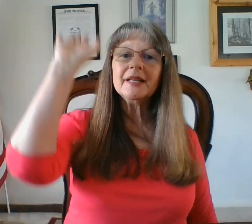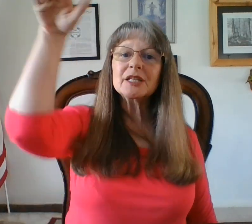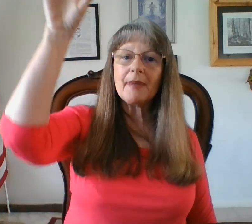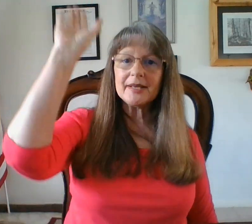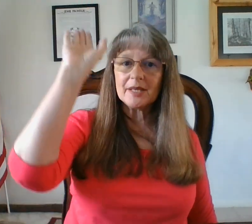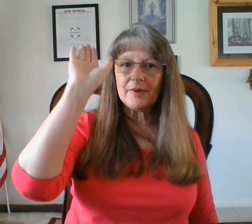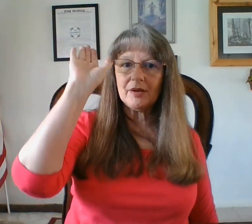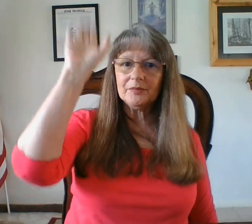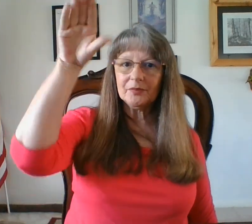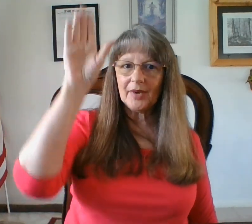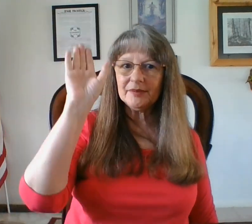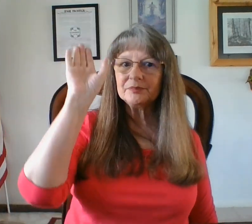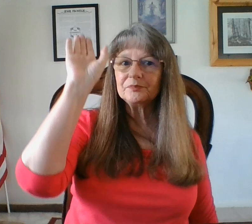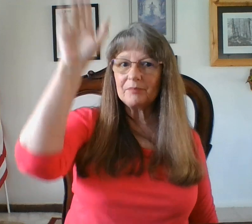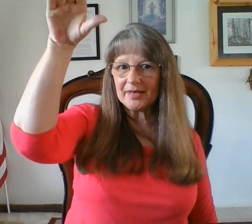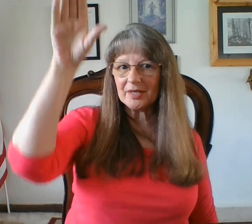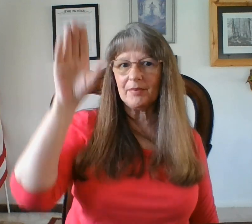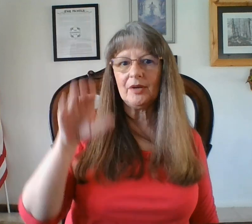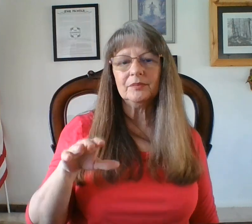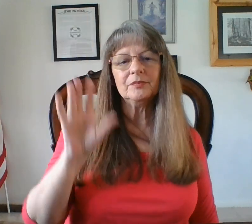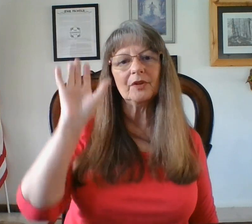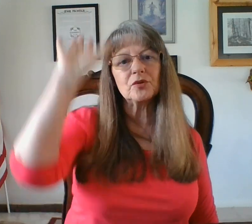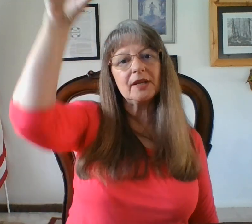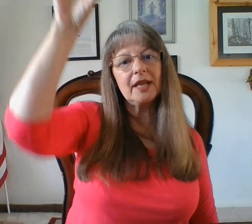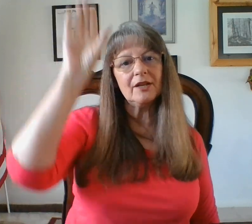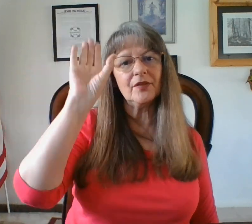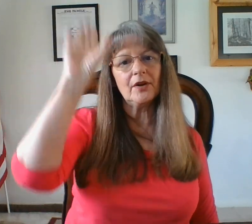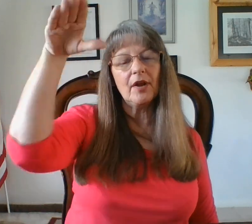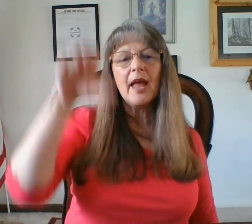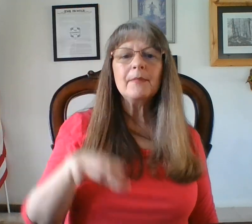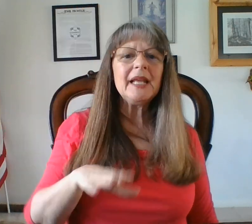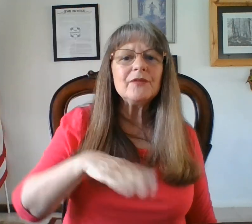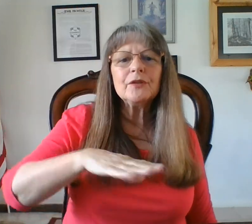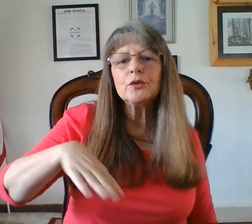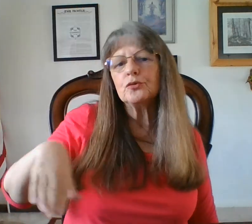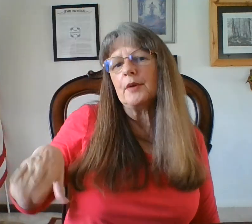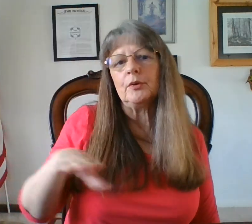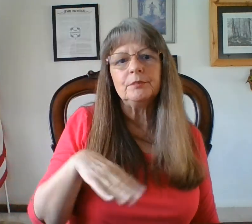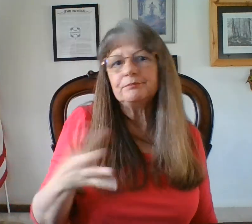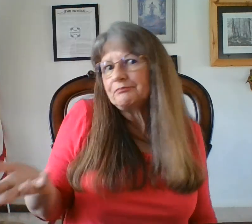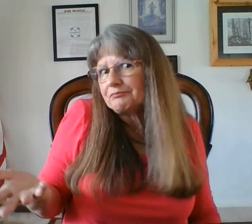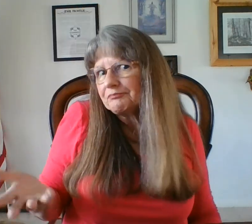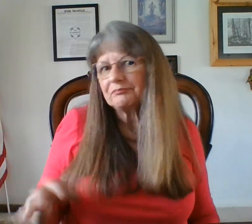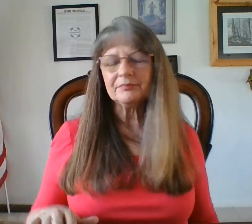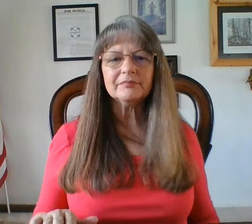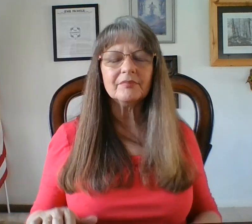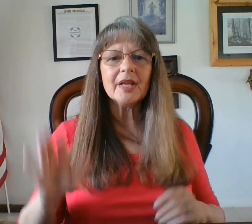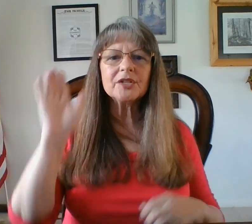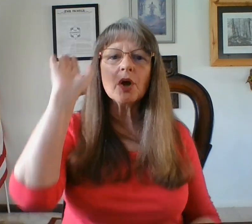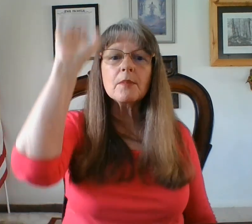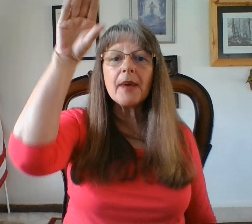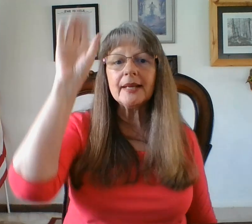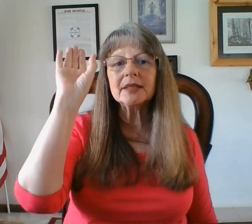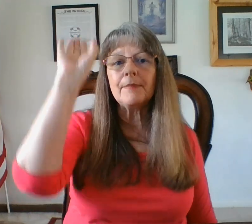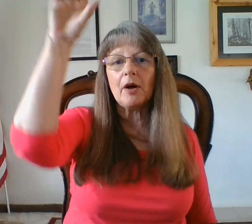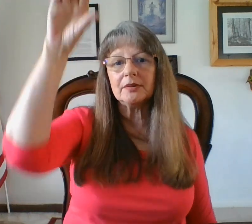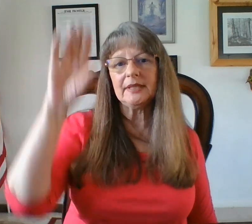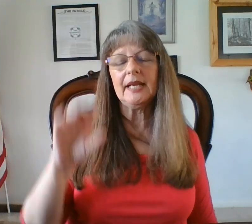it's basketball, right? Basketball, trying to hit it on there. But even if you dribble, so basketballs, hitting